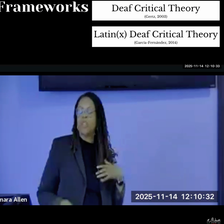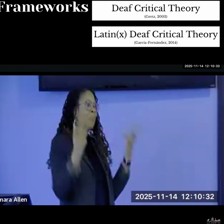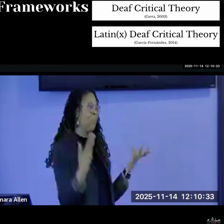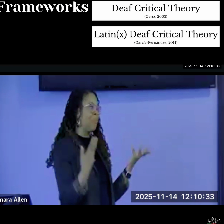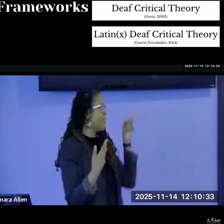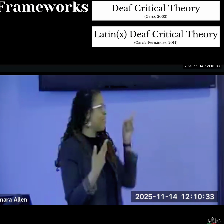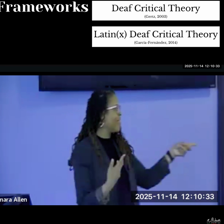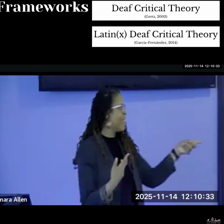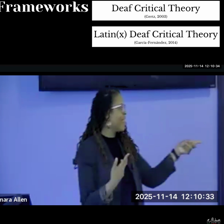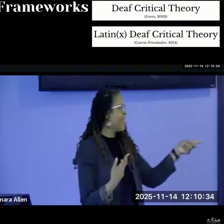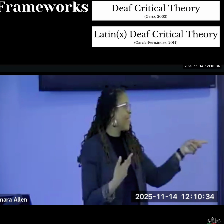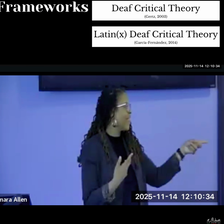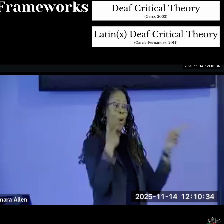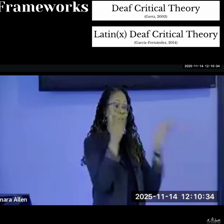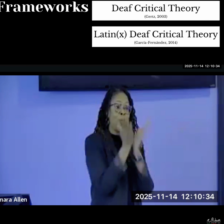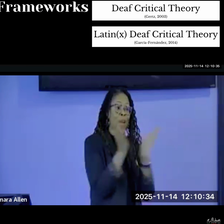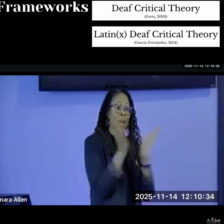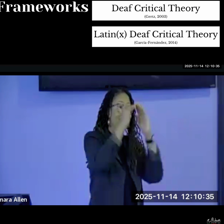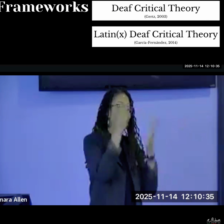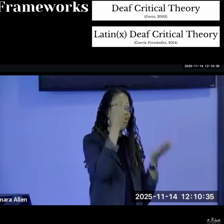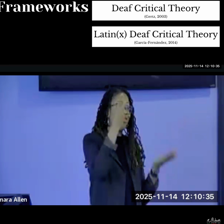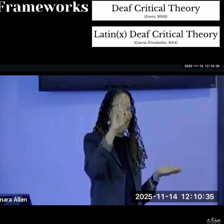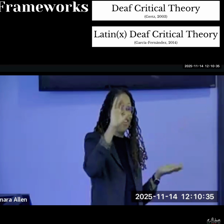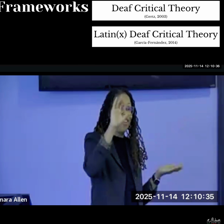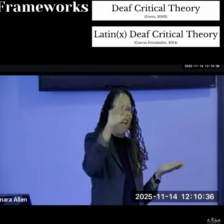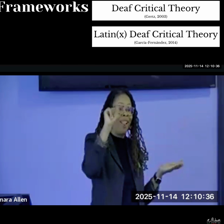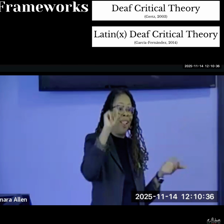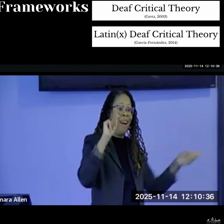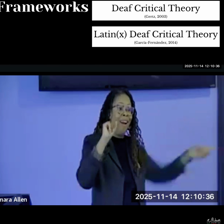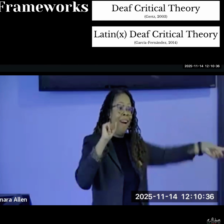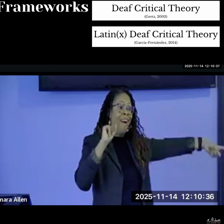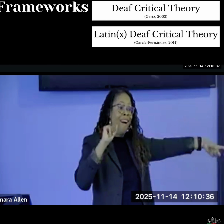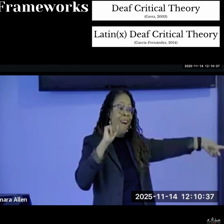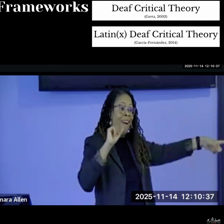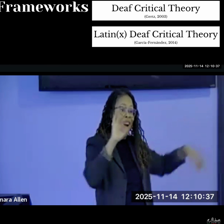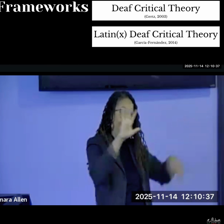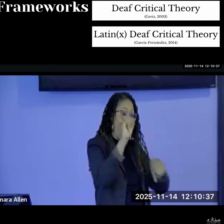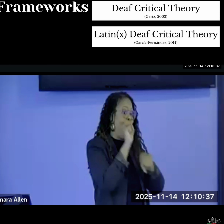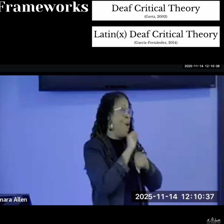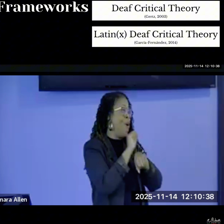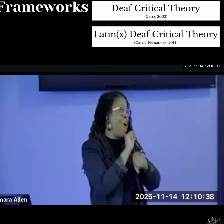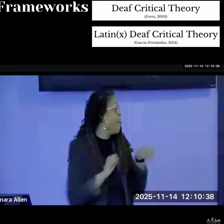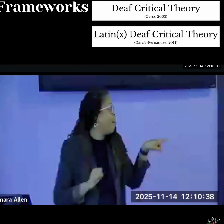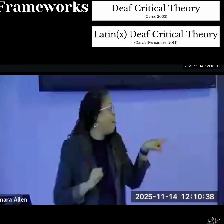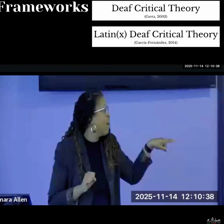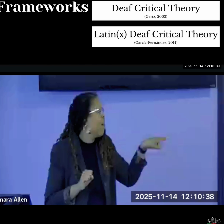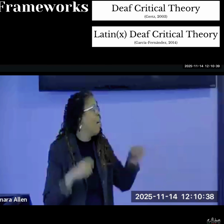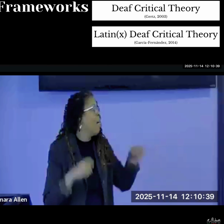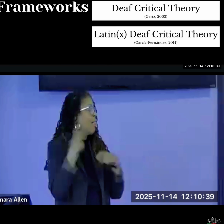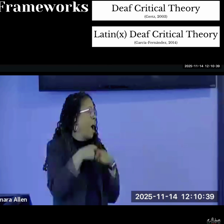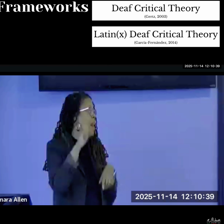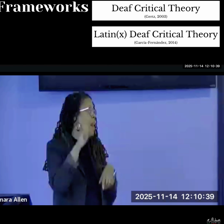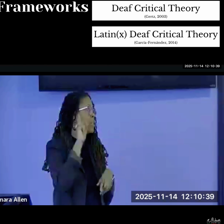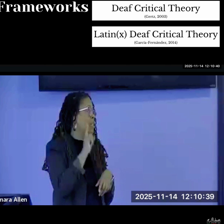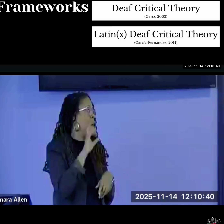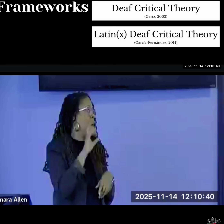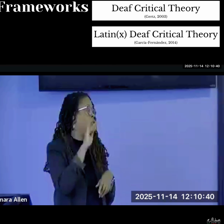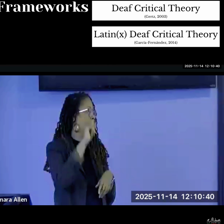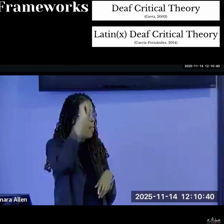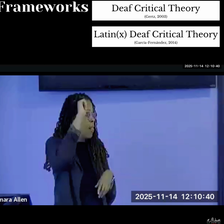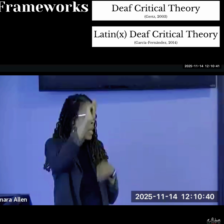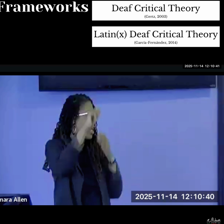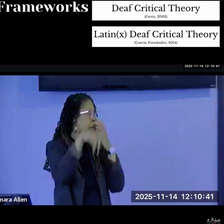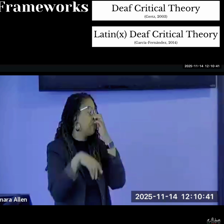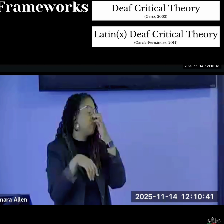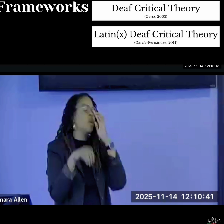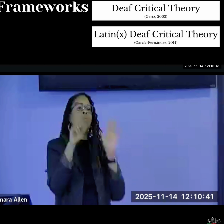the racial aspect. So finally, I was able to work with Dr. Carla Garcia-Fernandez, the director